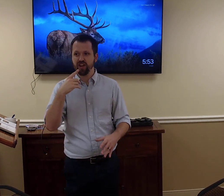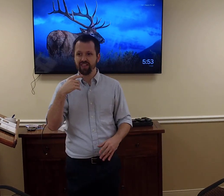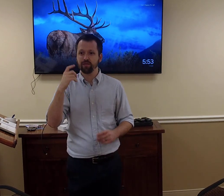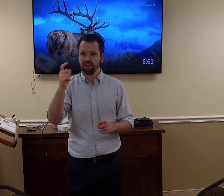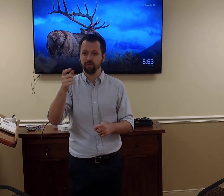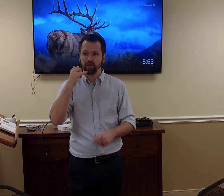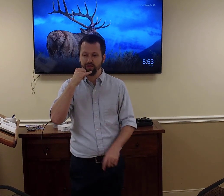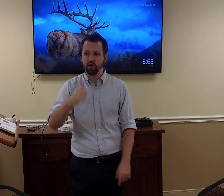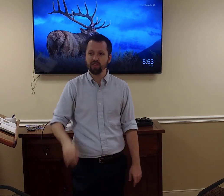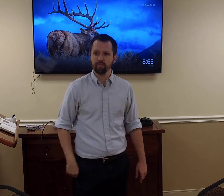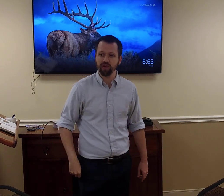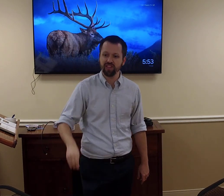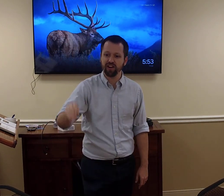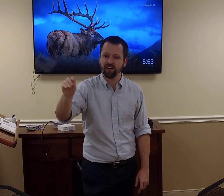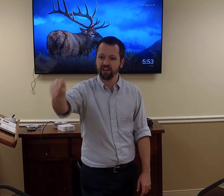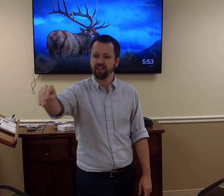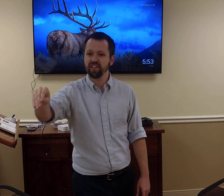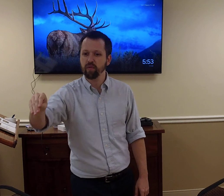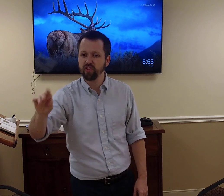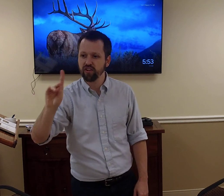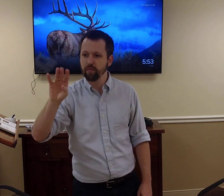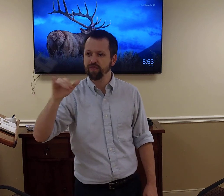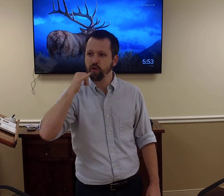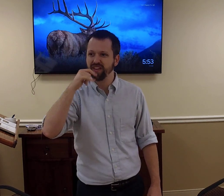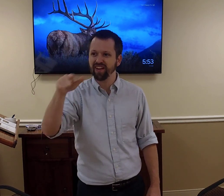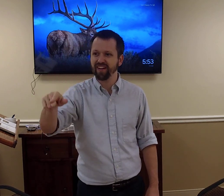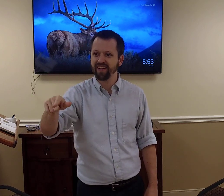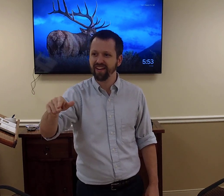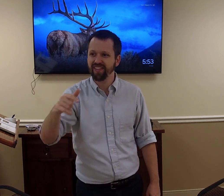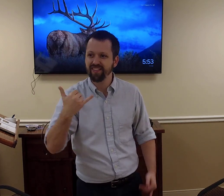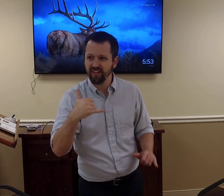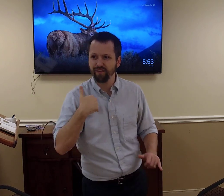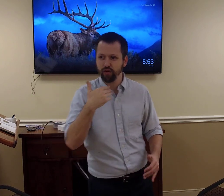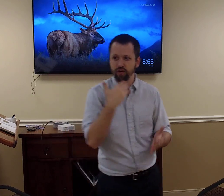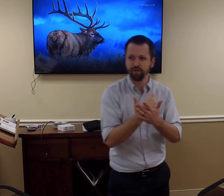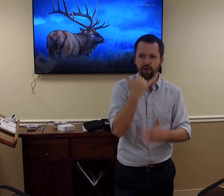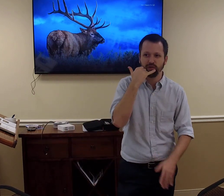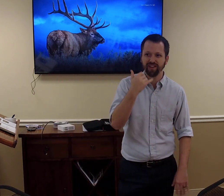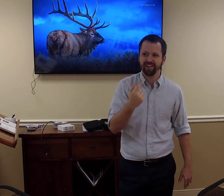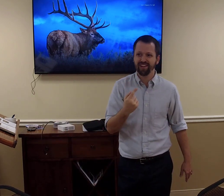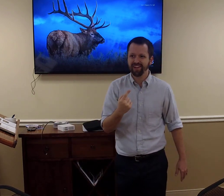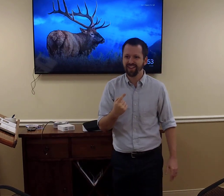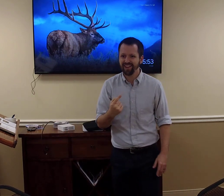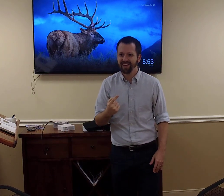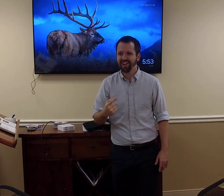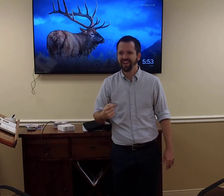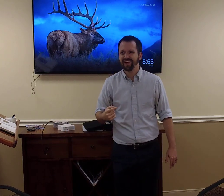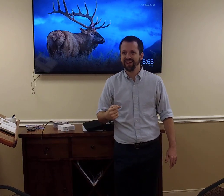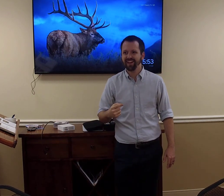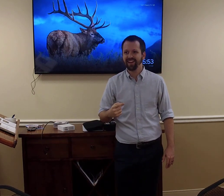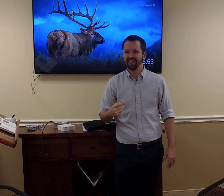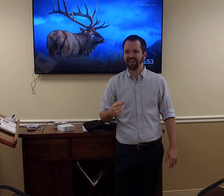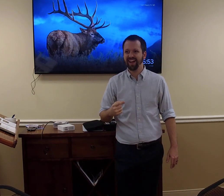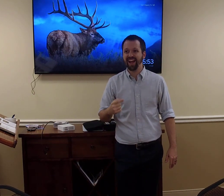them give them their phone, they put their dummy phone in there, and they still have their good phone. Wowzer, Batman. I